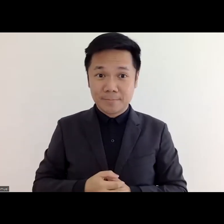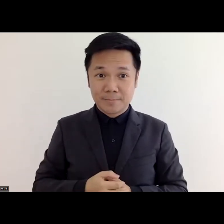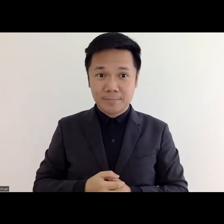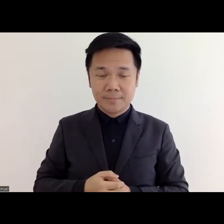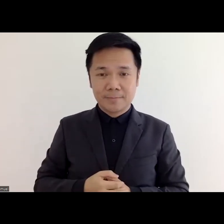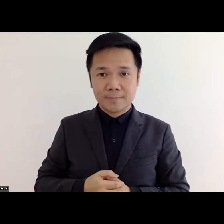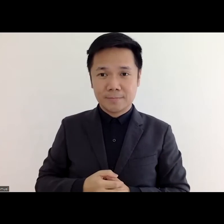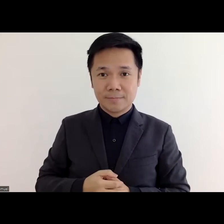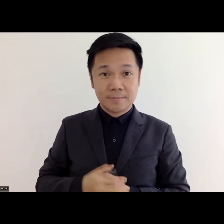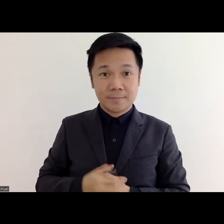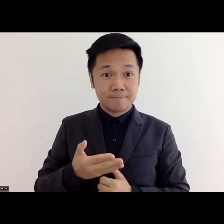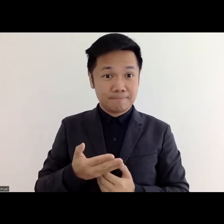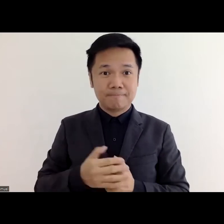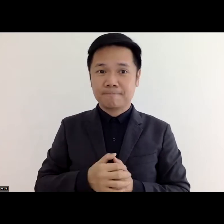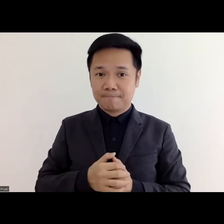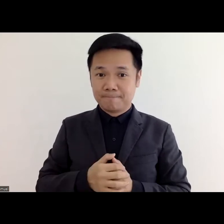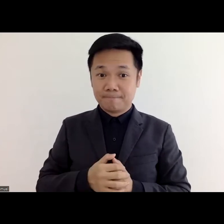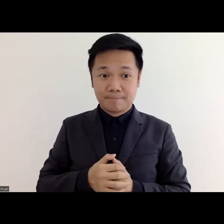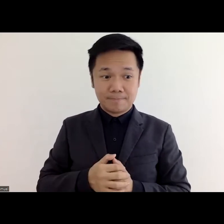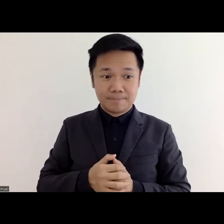so